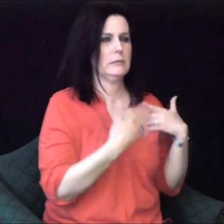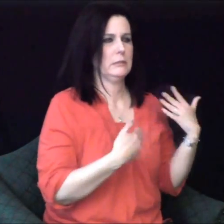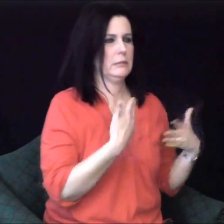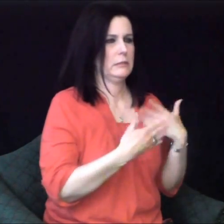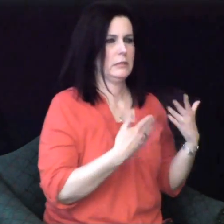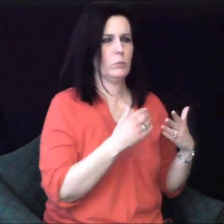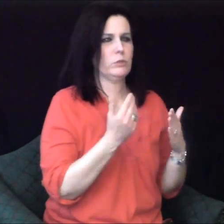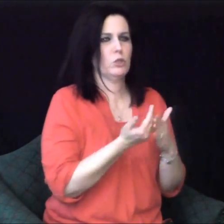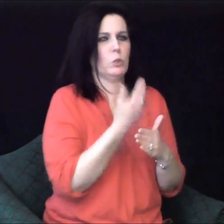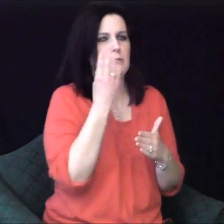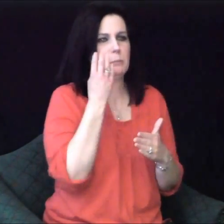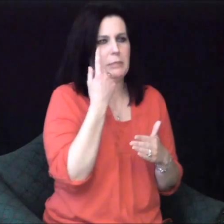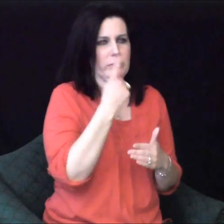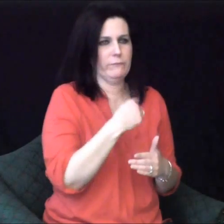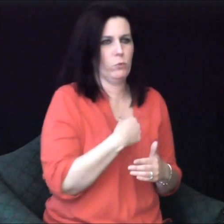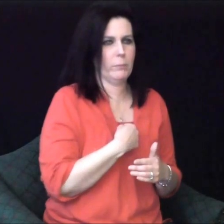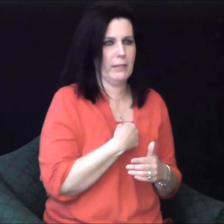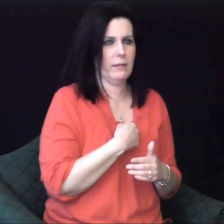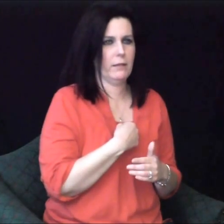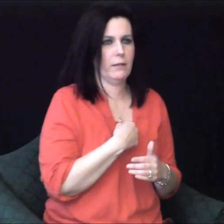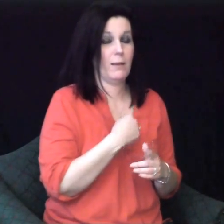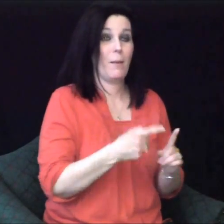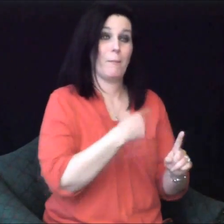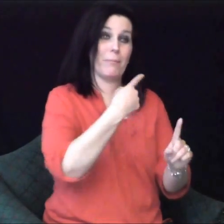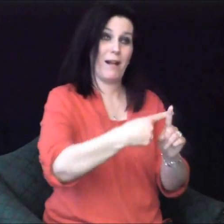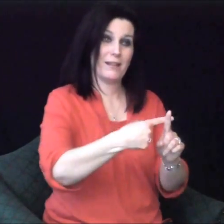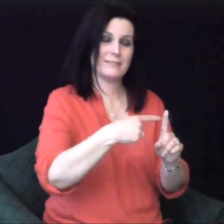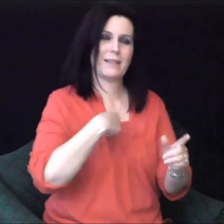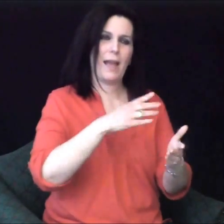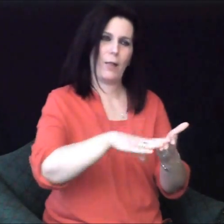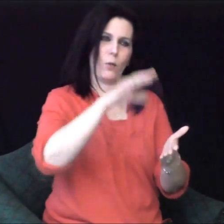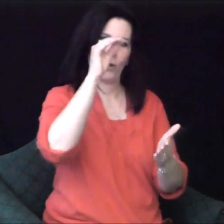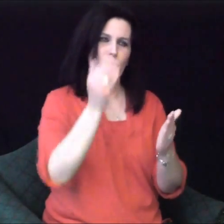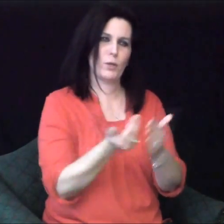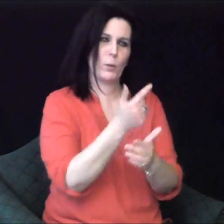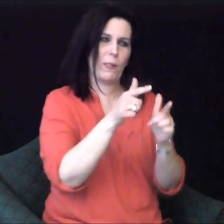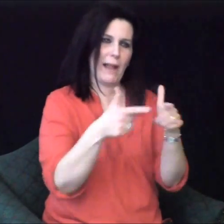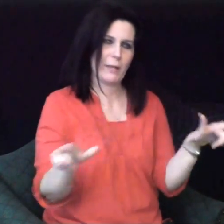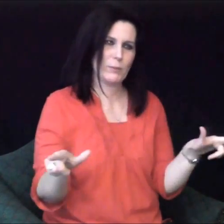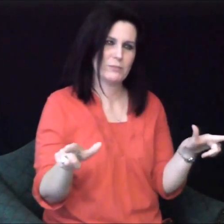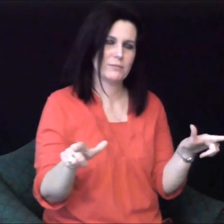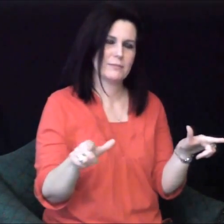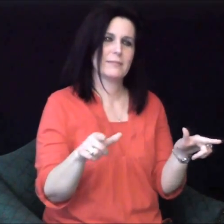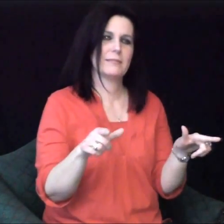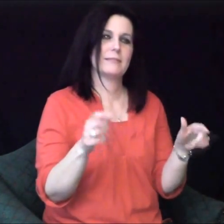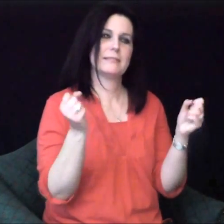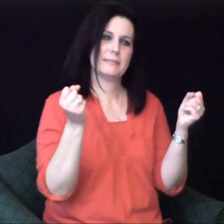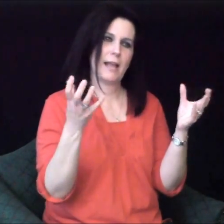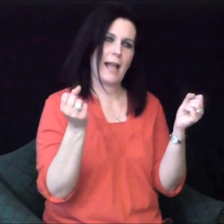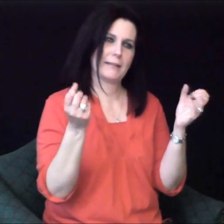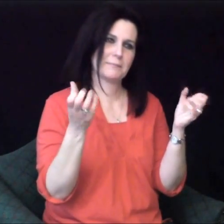do. It was a new experience for me. Plus, I learned a new language,